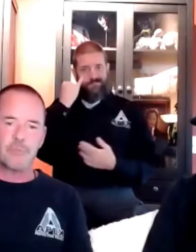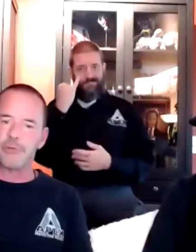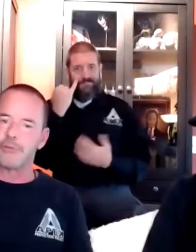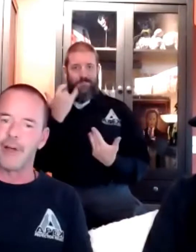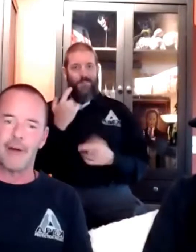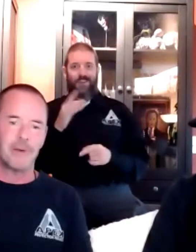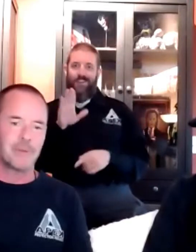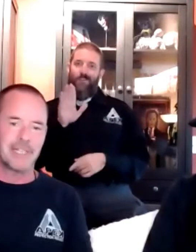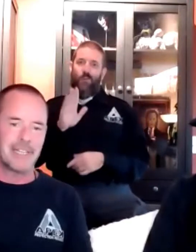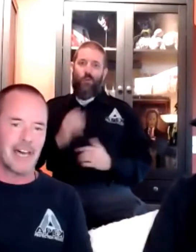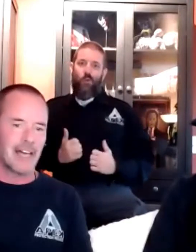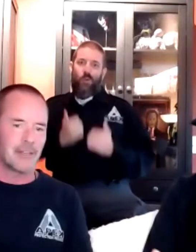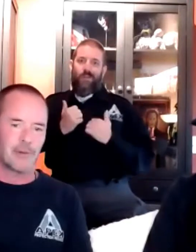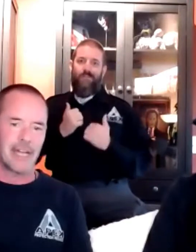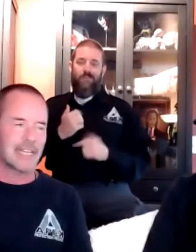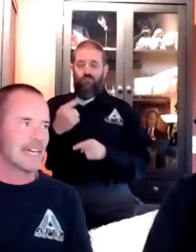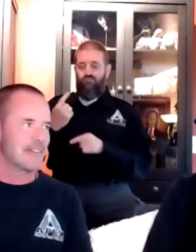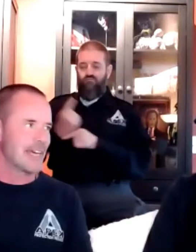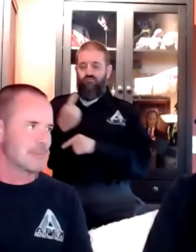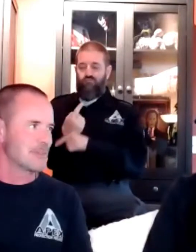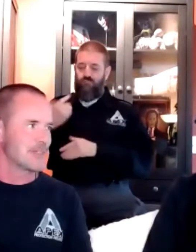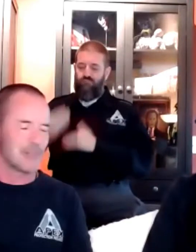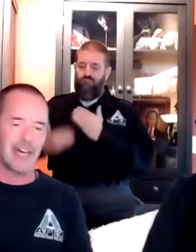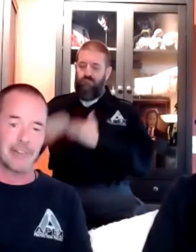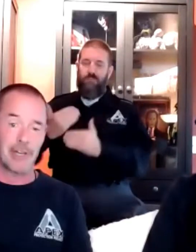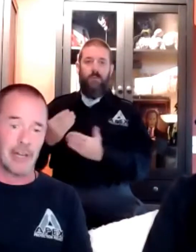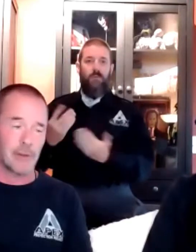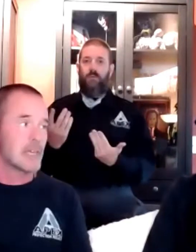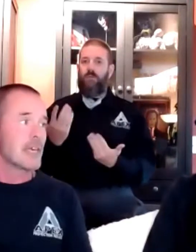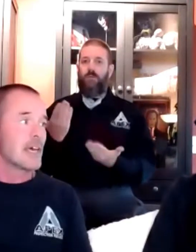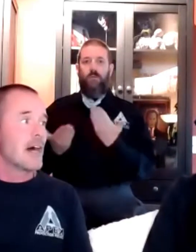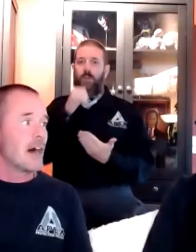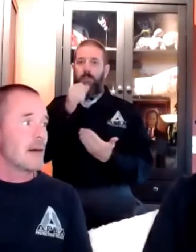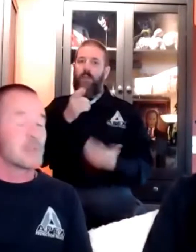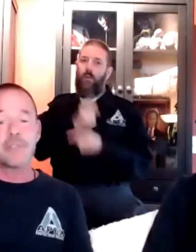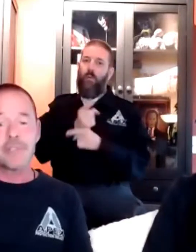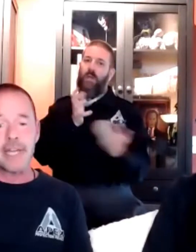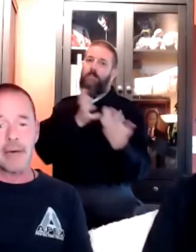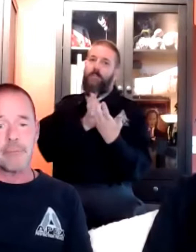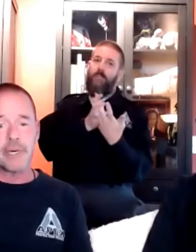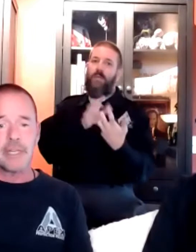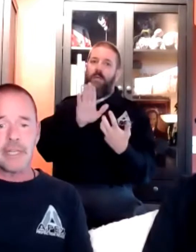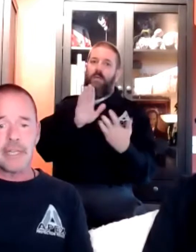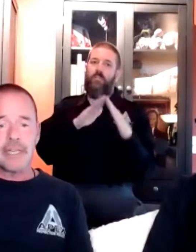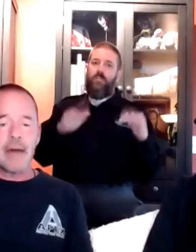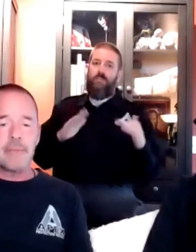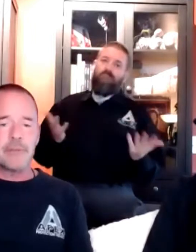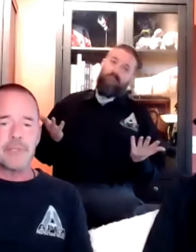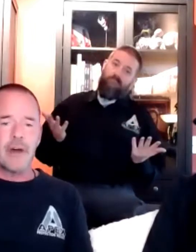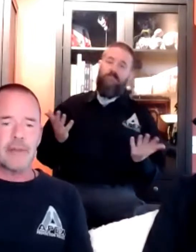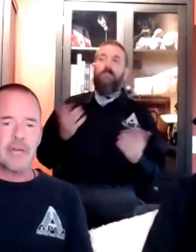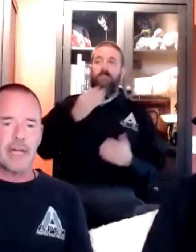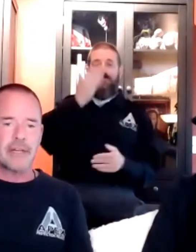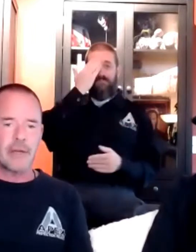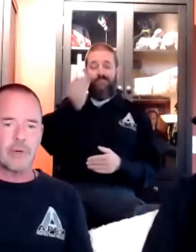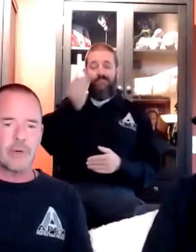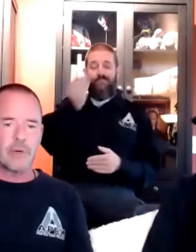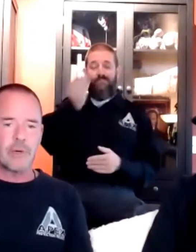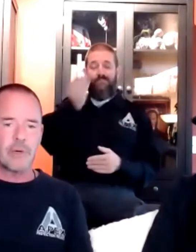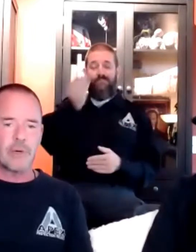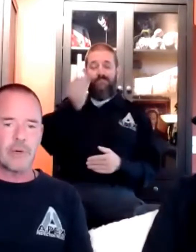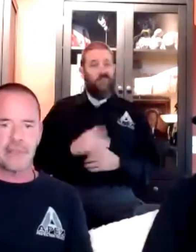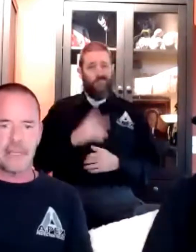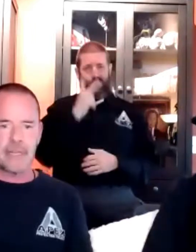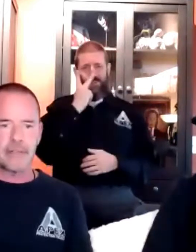it's probably not the right kind of animal for you to have in your house. Just to say that. But yeah, I mean, you saw how tired I